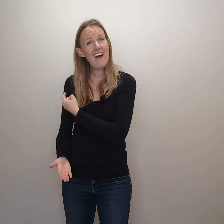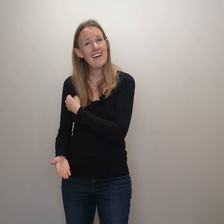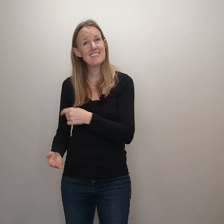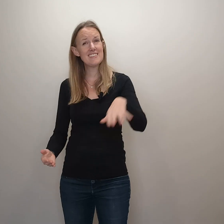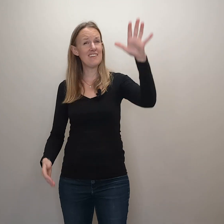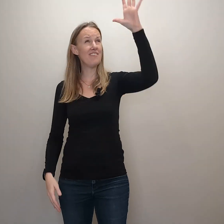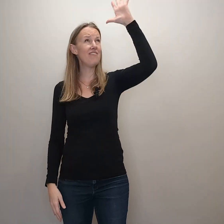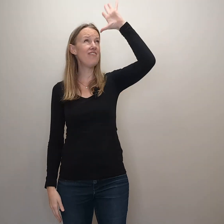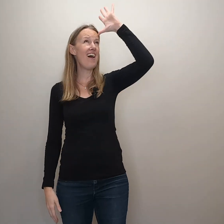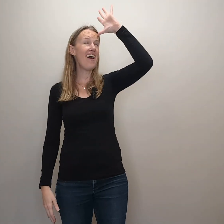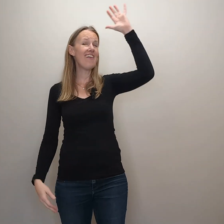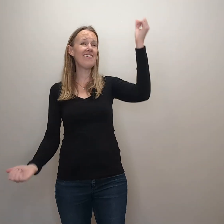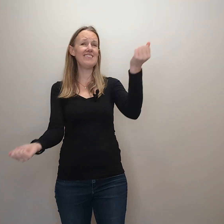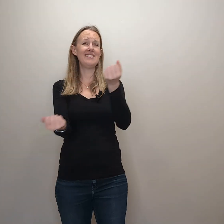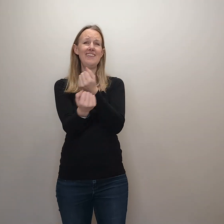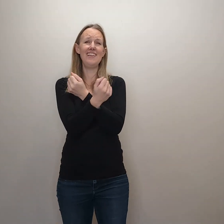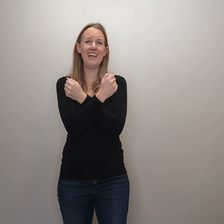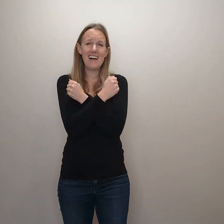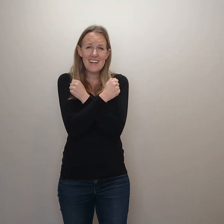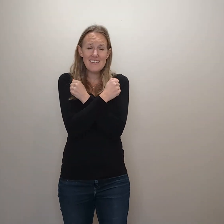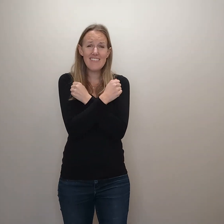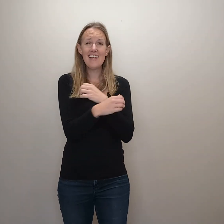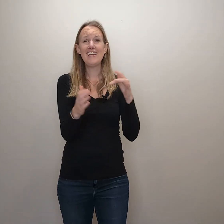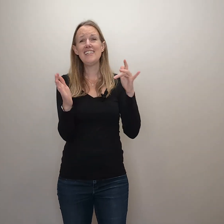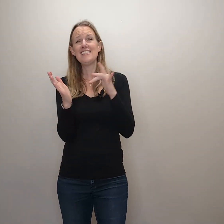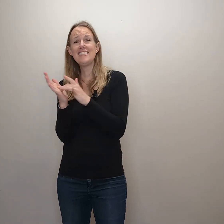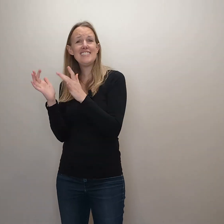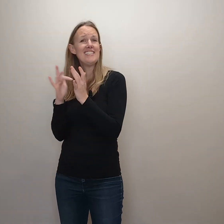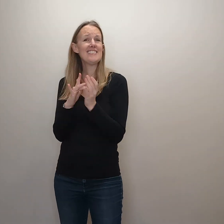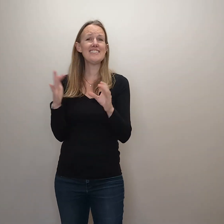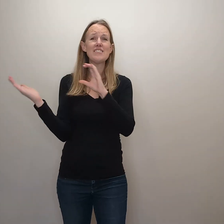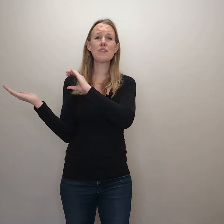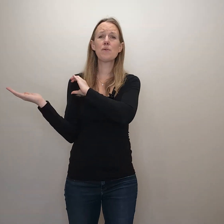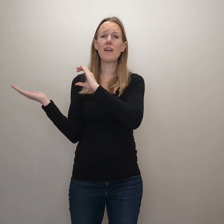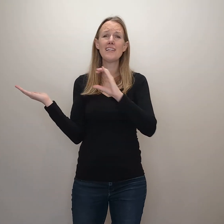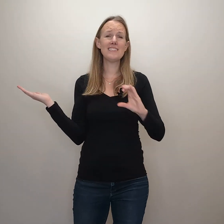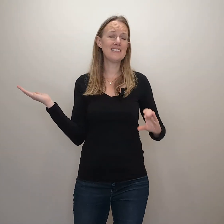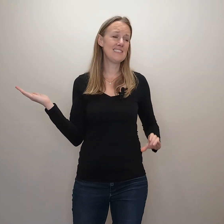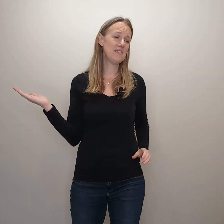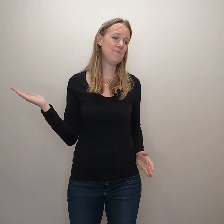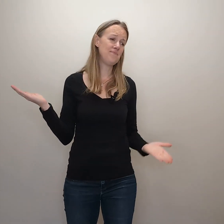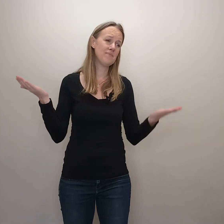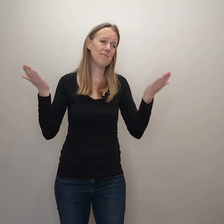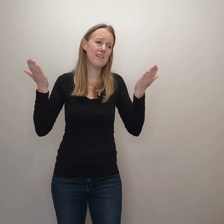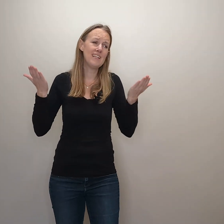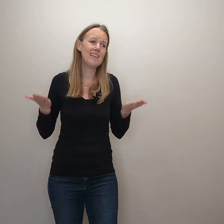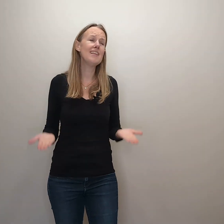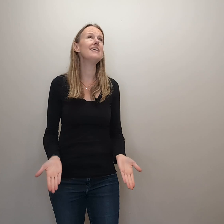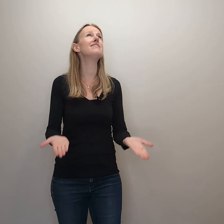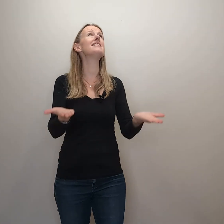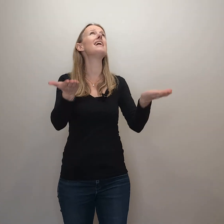us the Father's love. Jesus Christ, be lifted